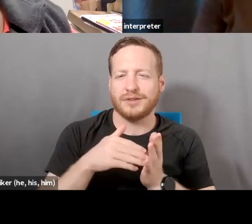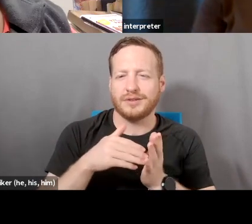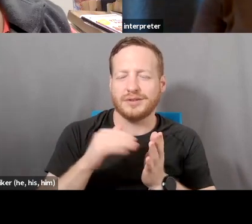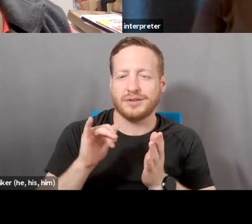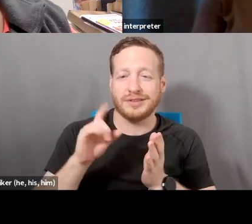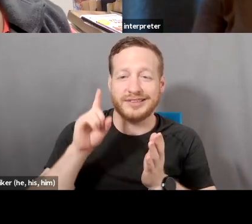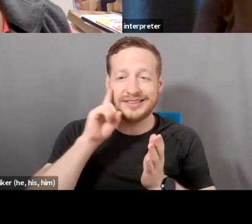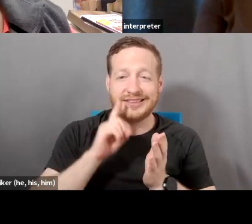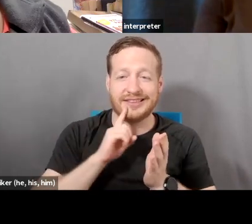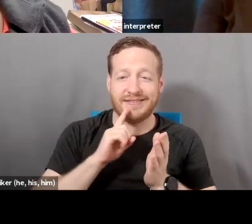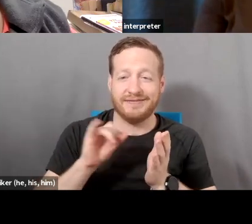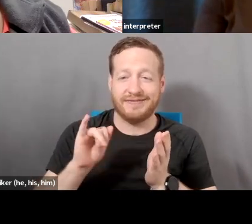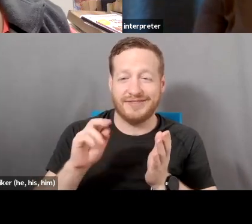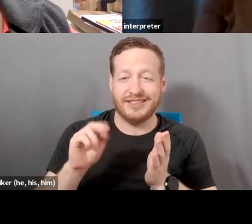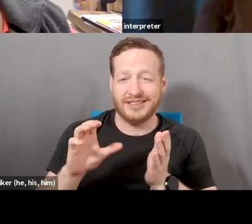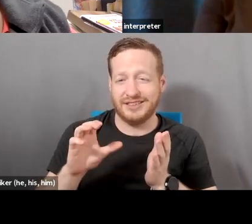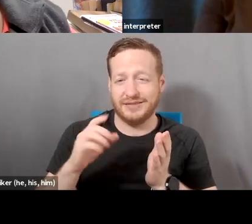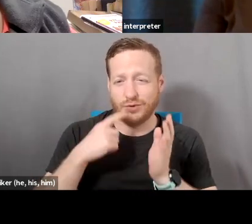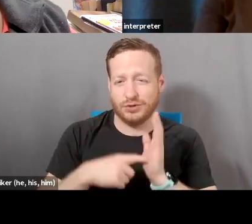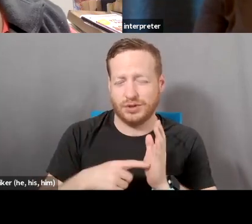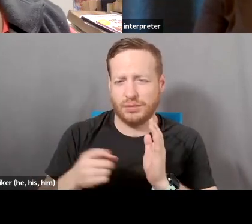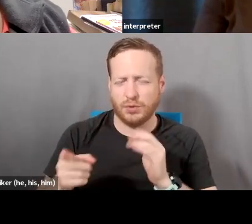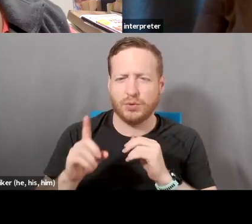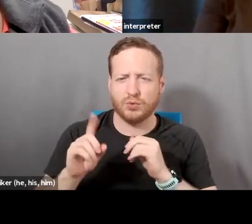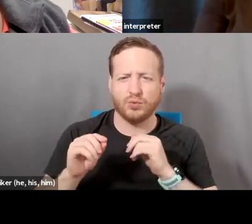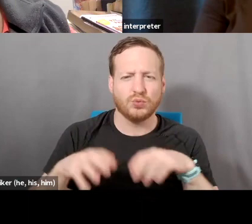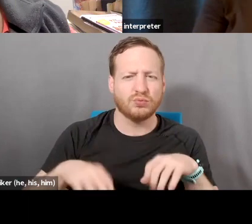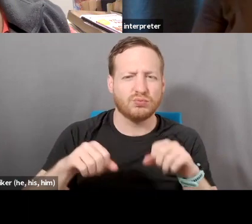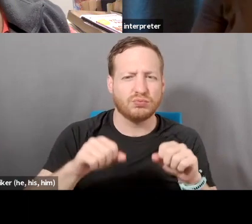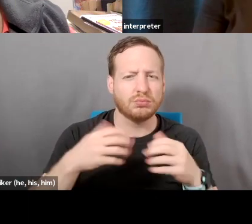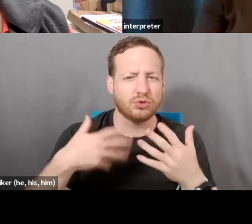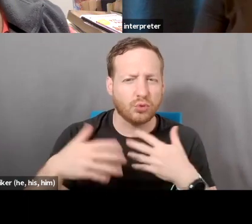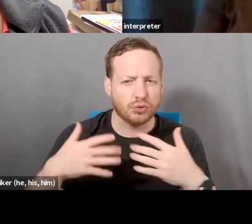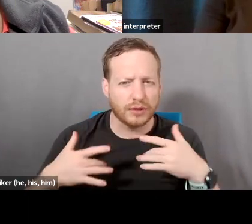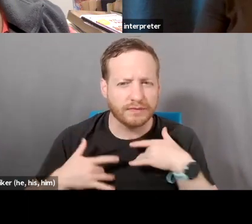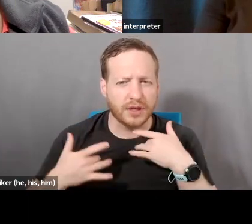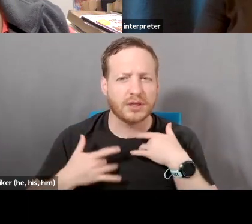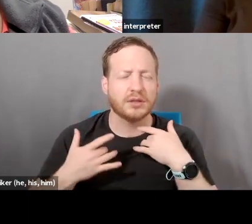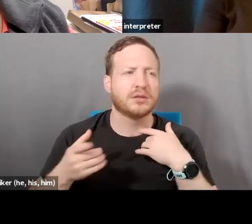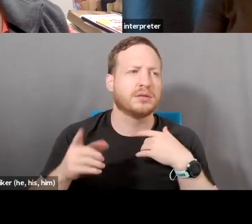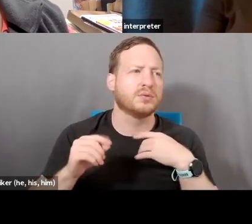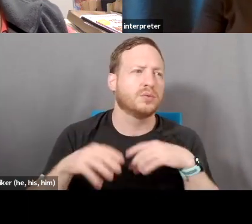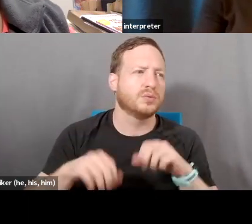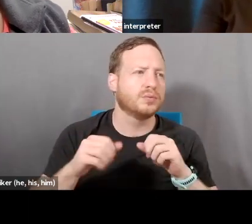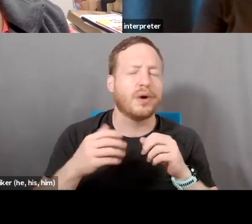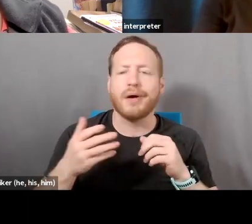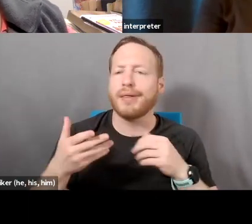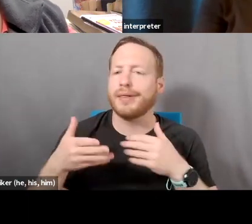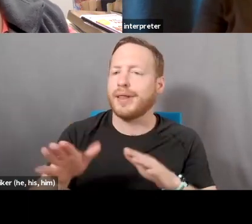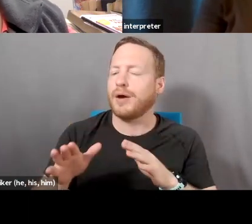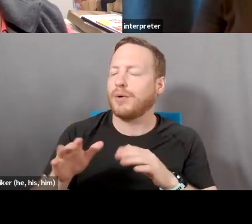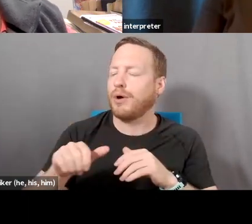Tim says, often Deaf Inc., as an example, they do host social events.